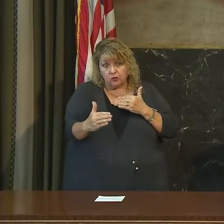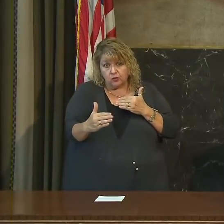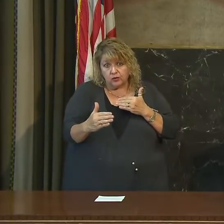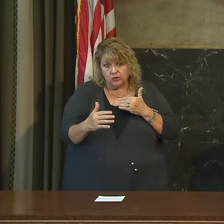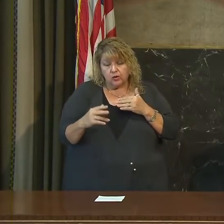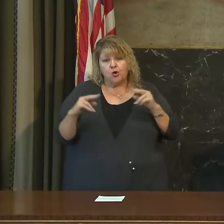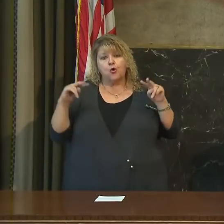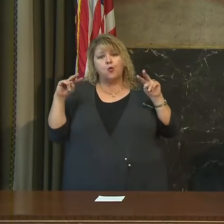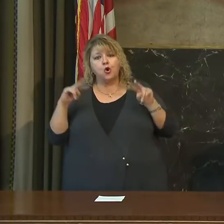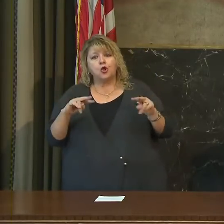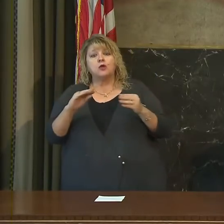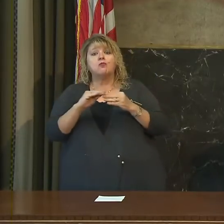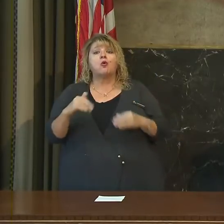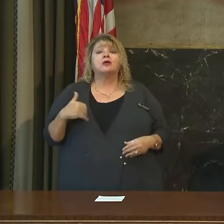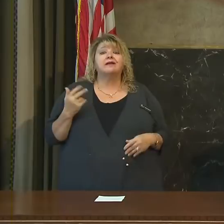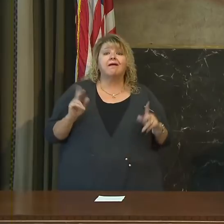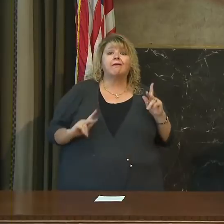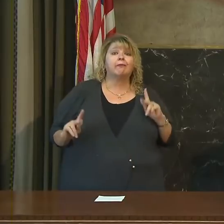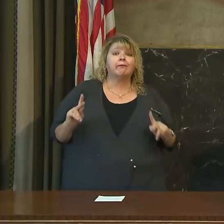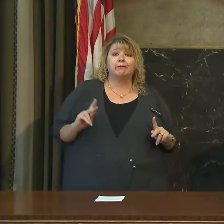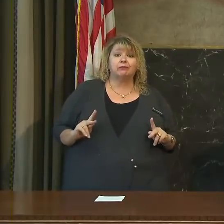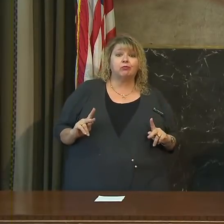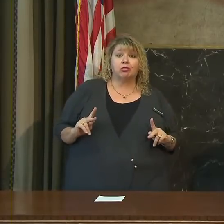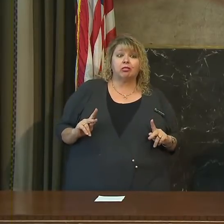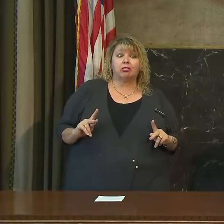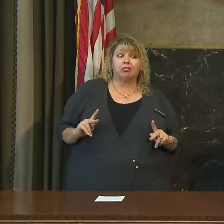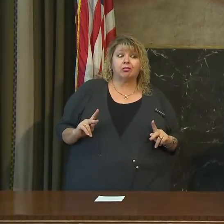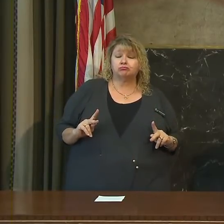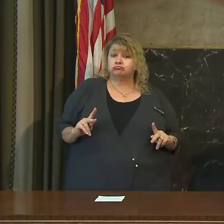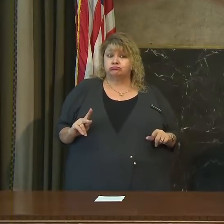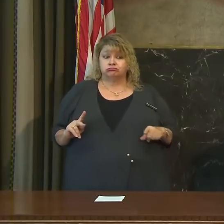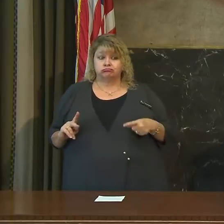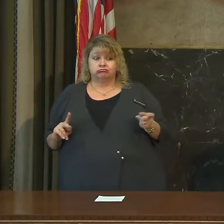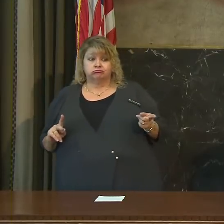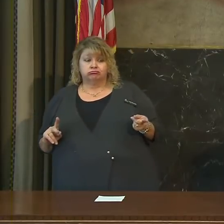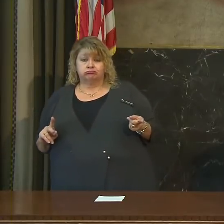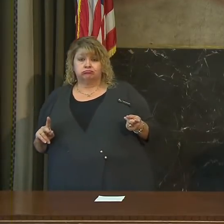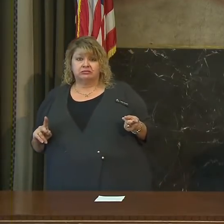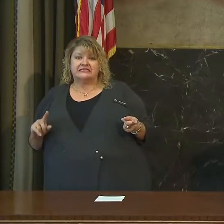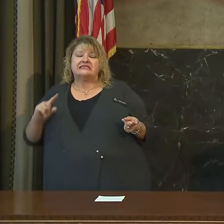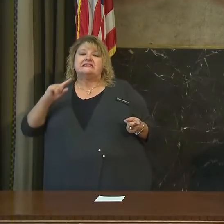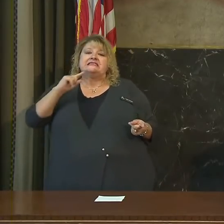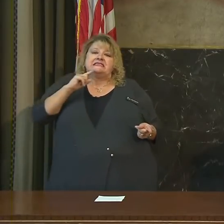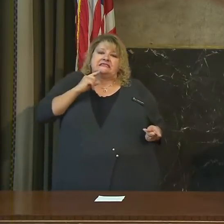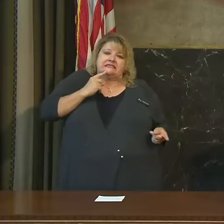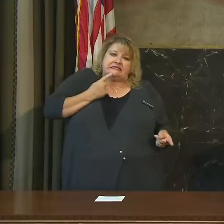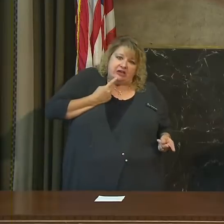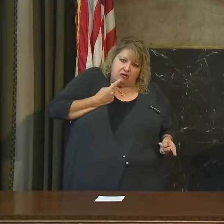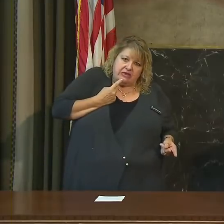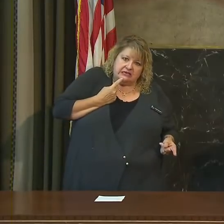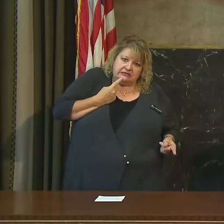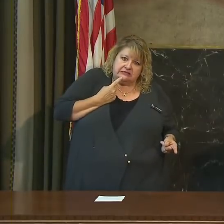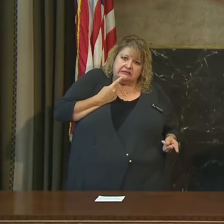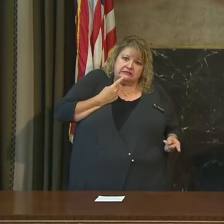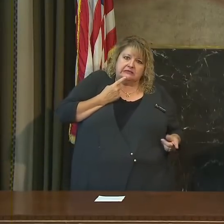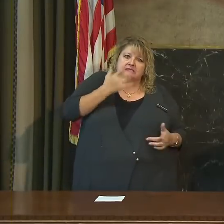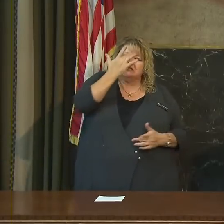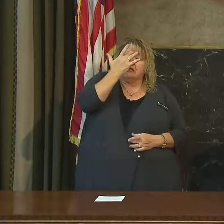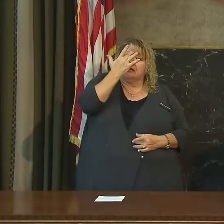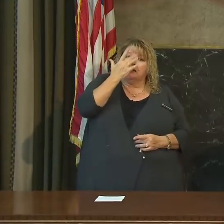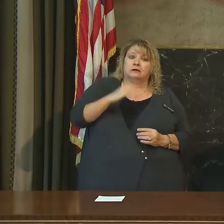That's why we're seeing more younger people who are having serious cases of this virus.